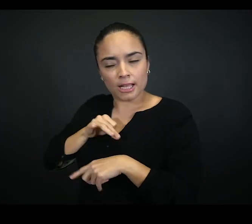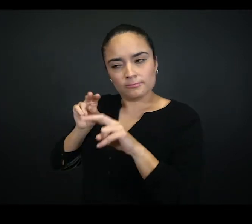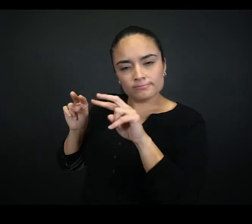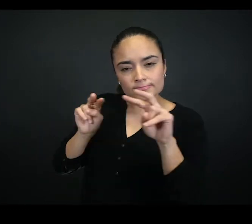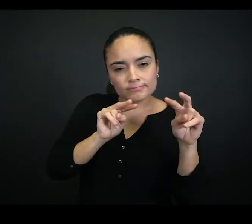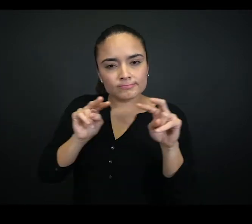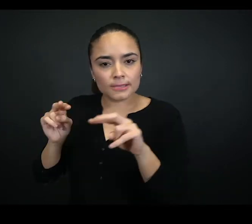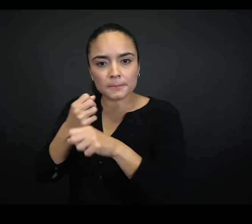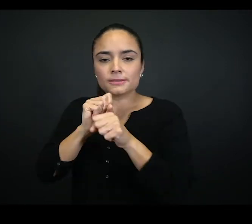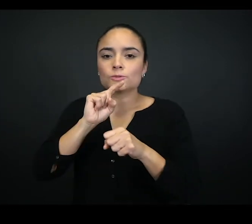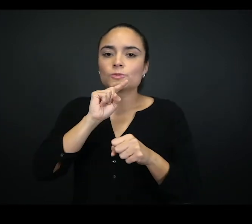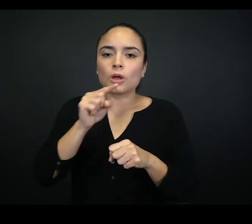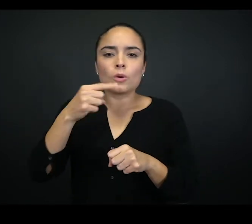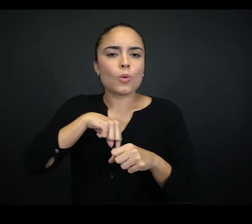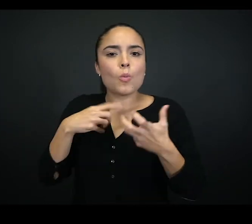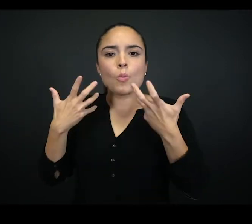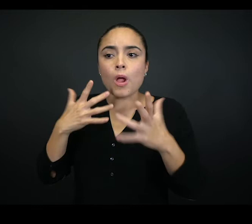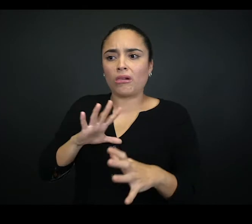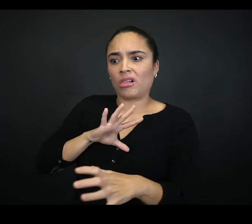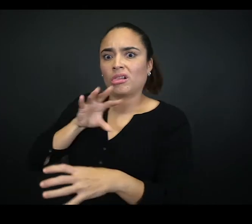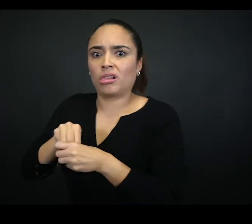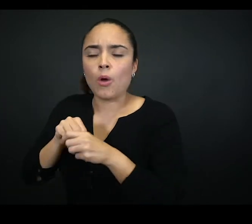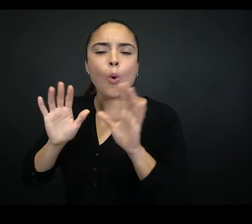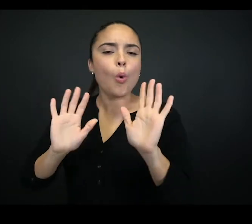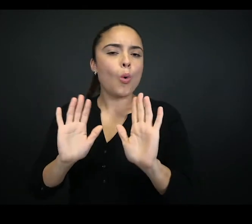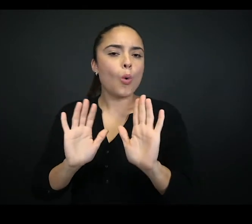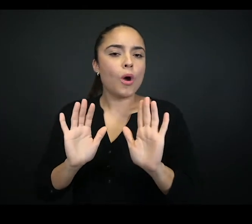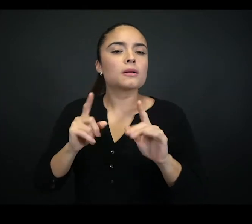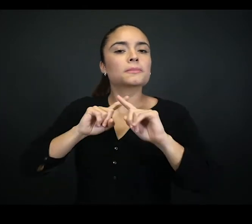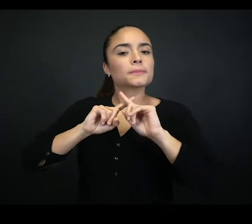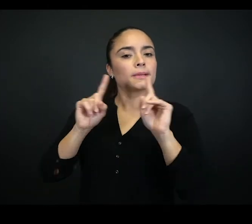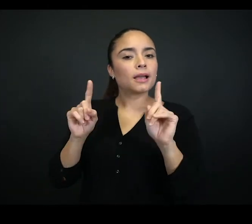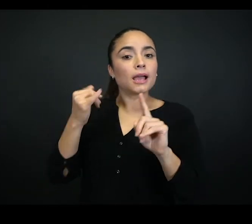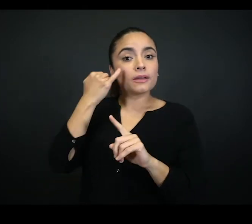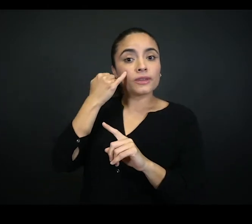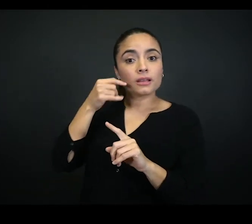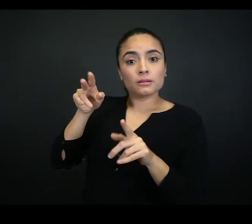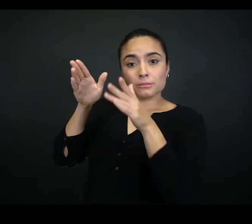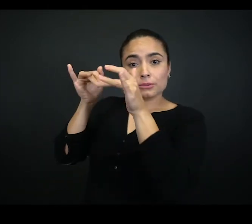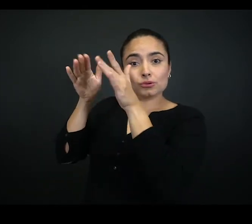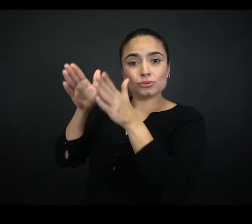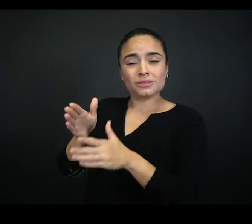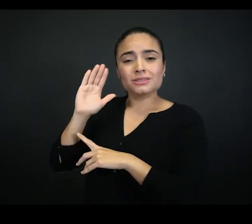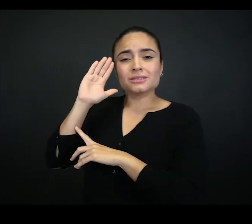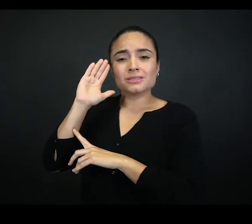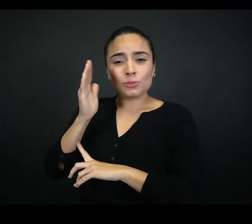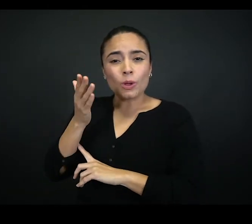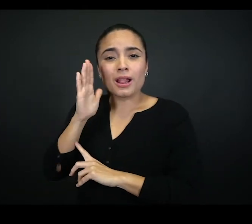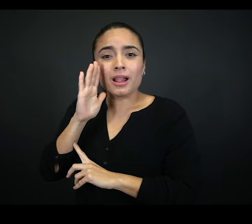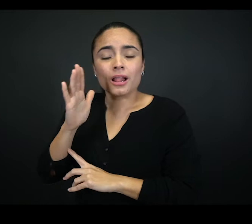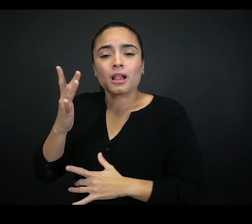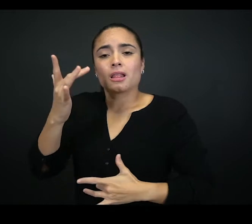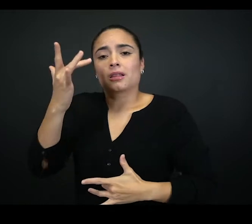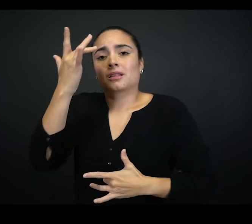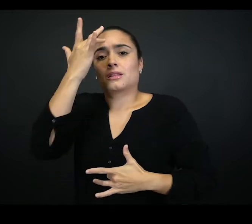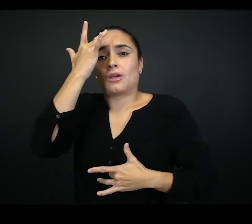because if you give someone naloxone, obviously you're putting them into withdrawal. That's not something that you want to do to people. You want to try